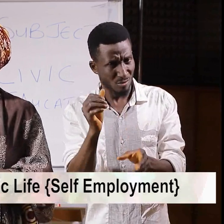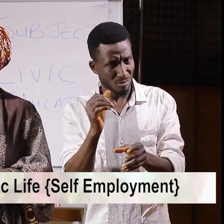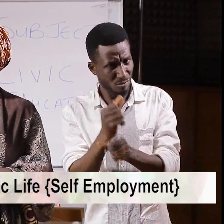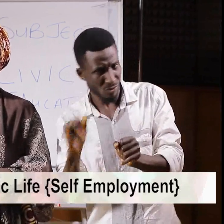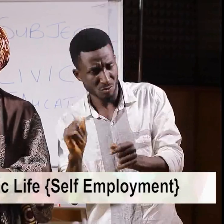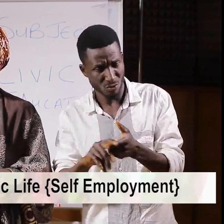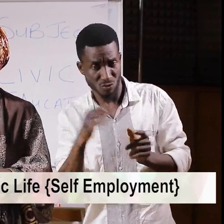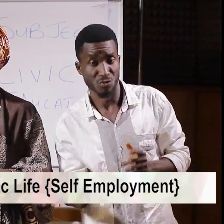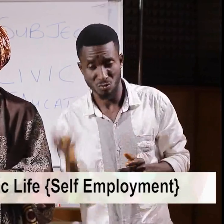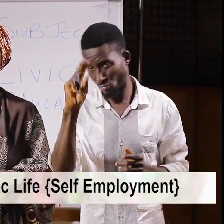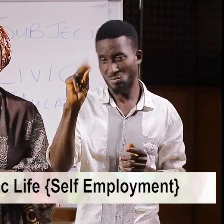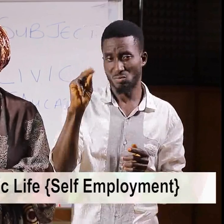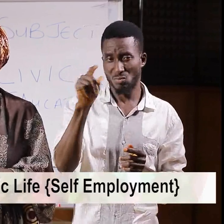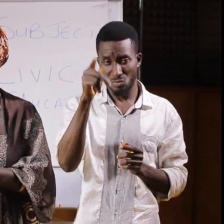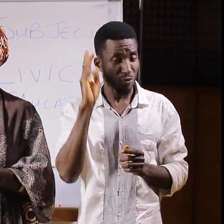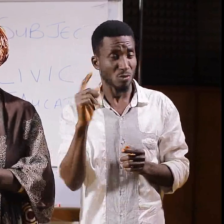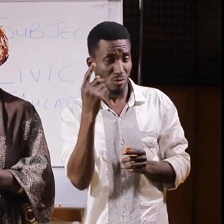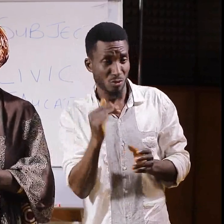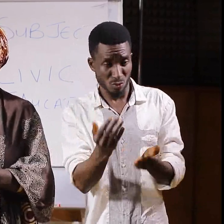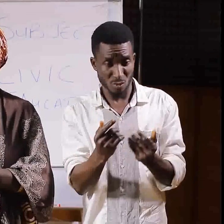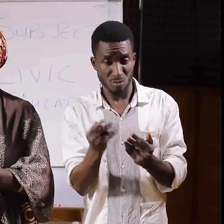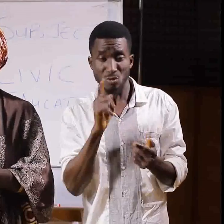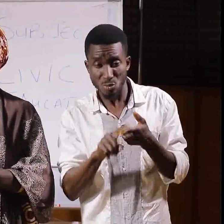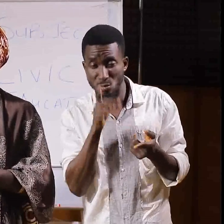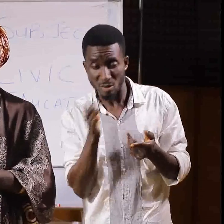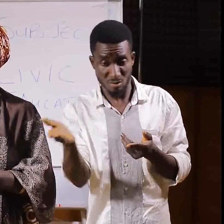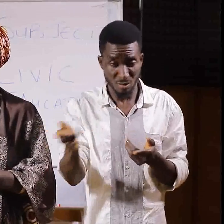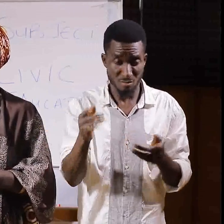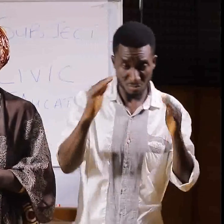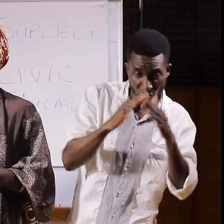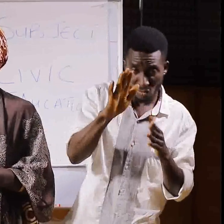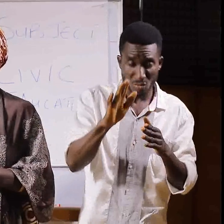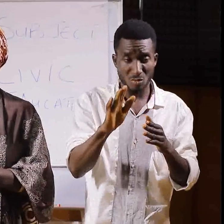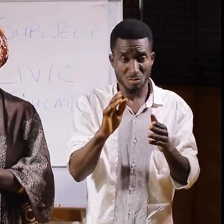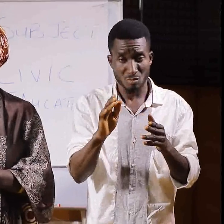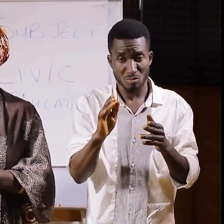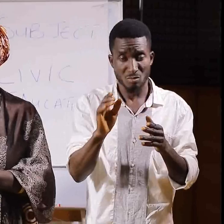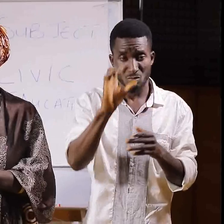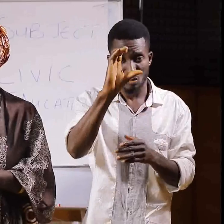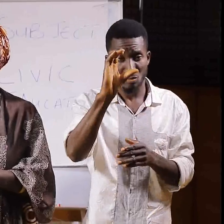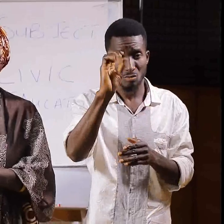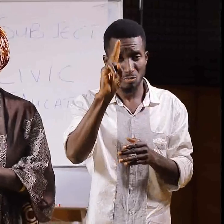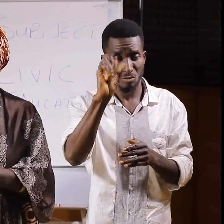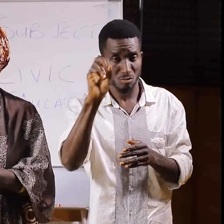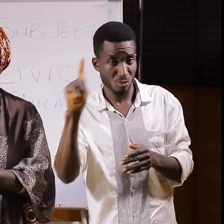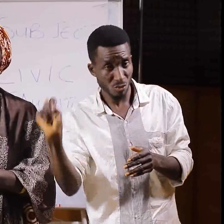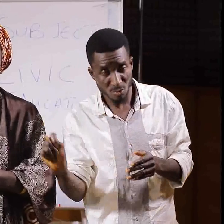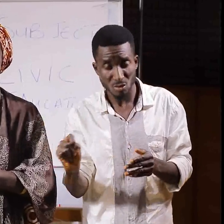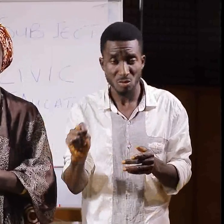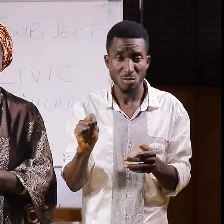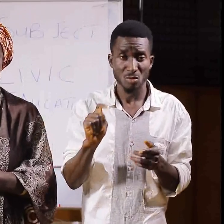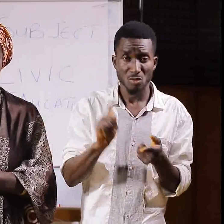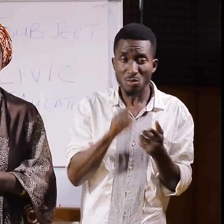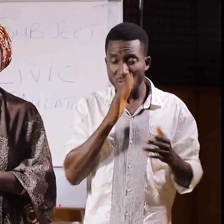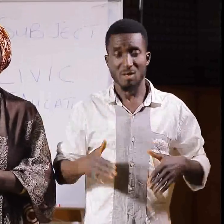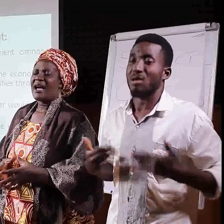No. You will always want to be there, meeting your customers, attending to your customers, making your customers